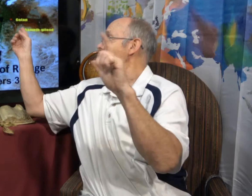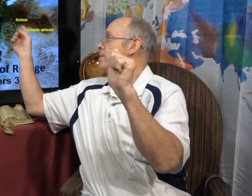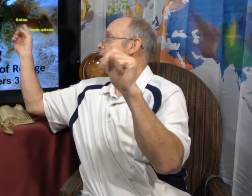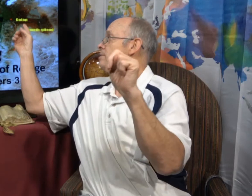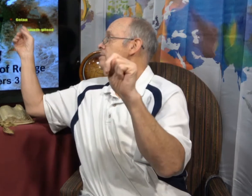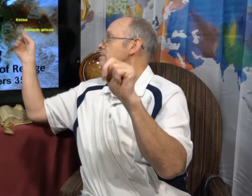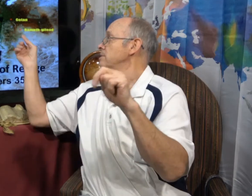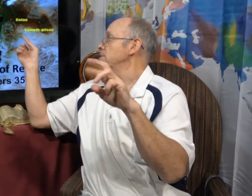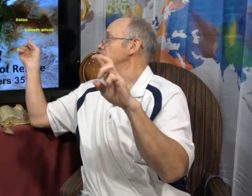Kalian,